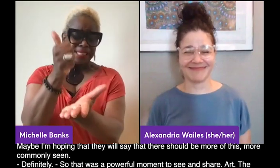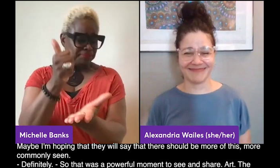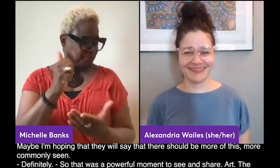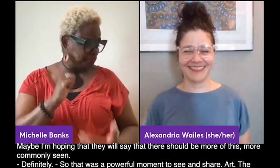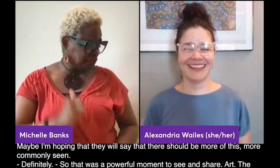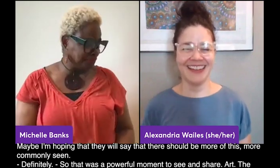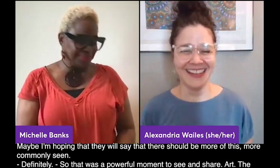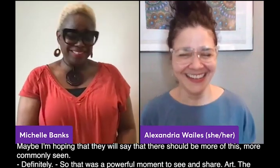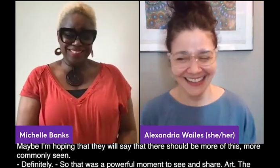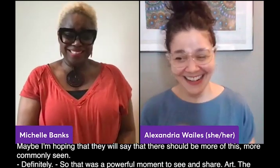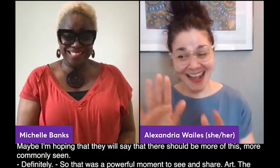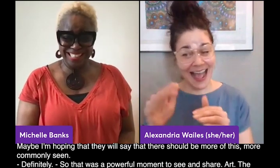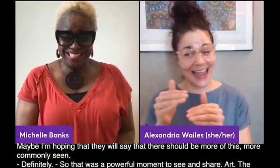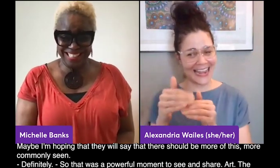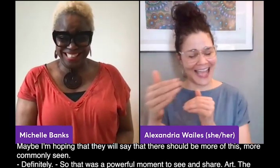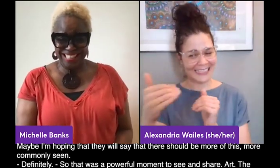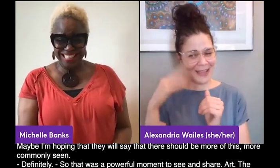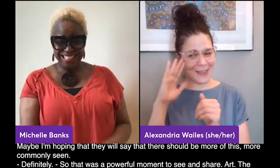Amen.